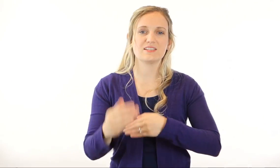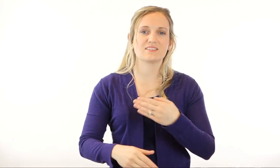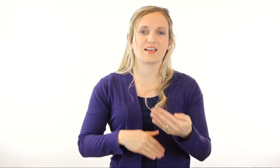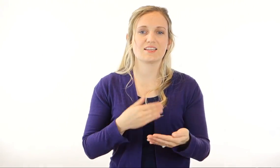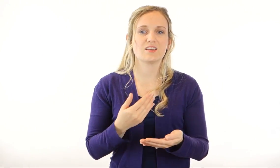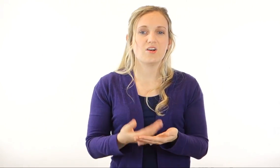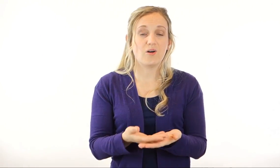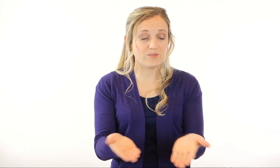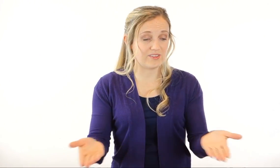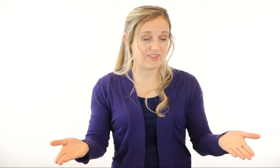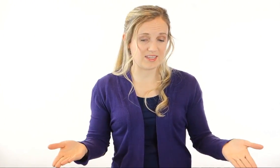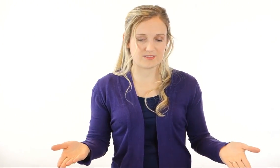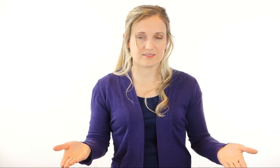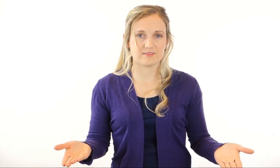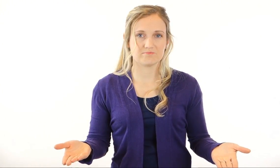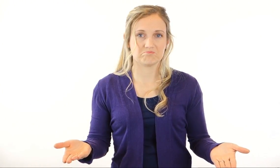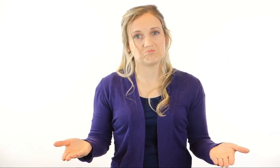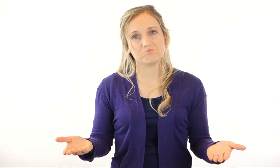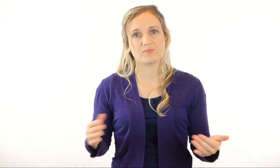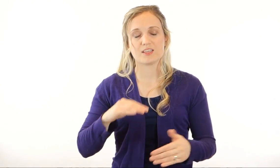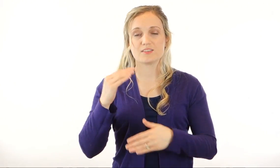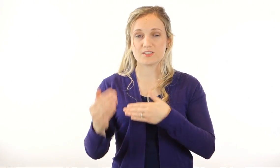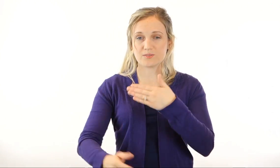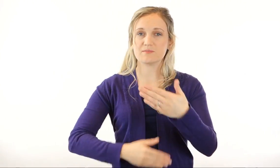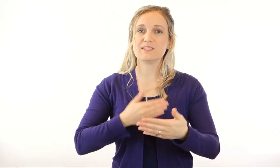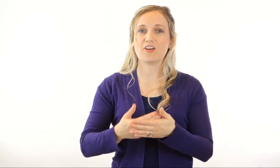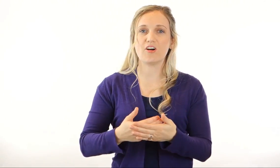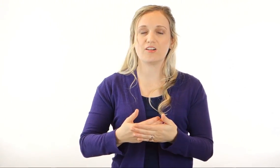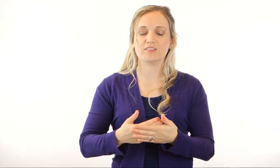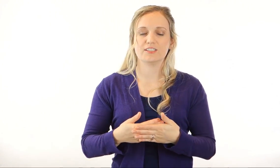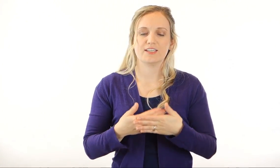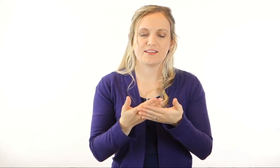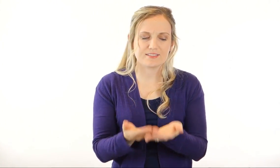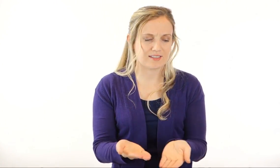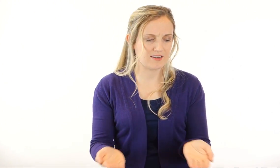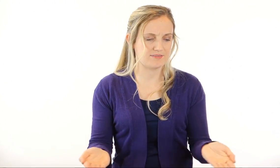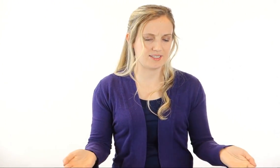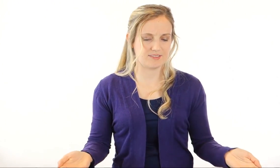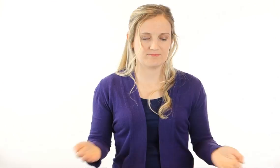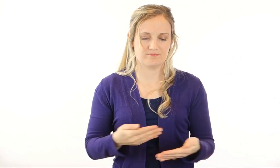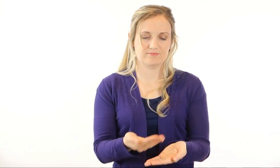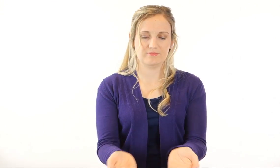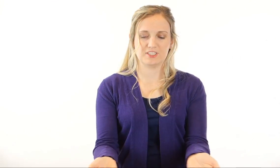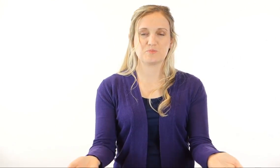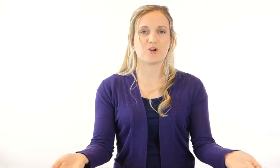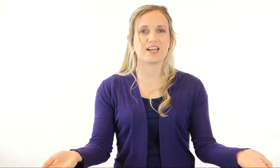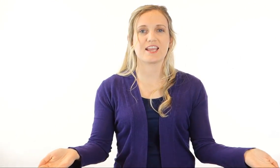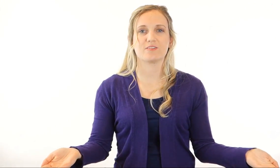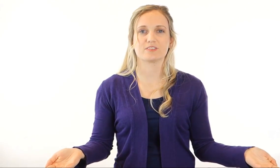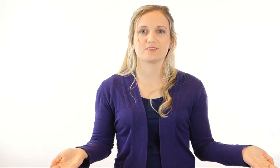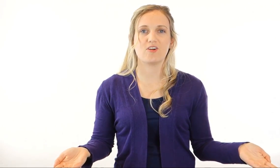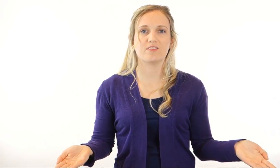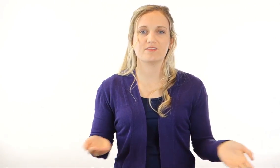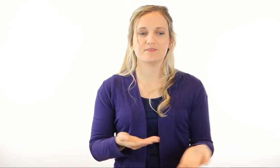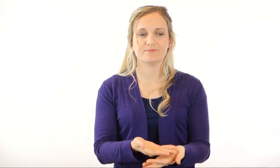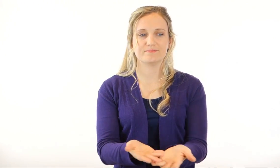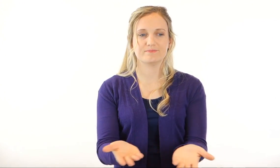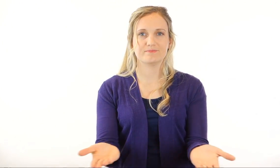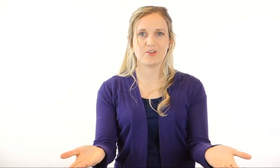means like all the things. So this means all, and this is kind of like spreading out all